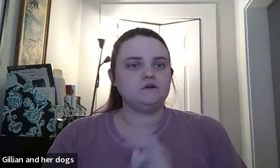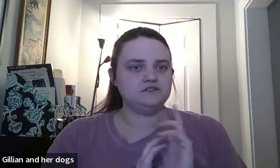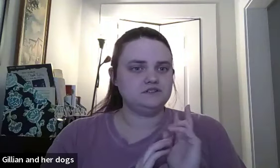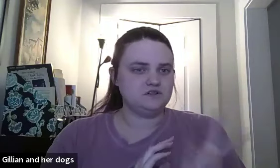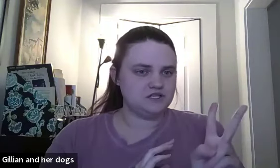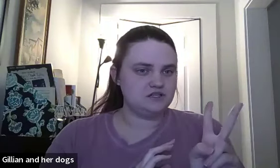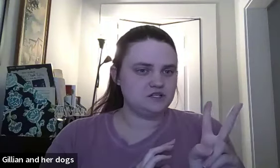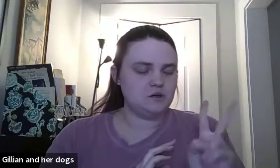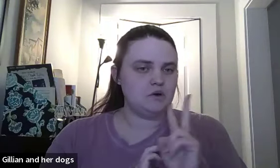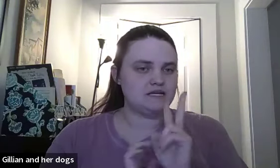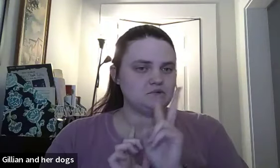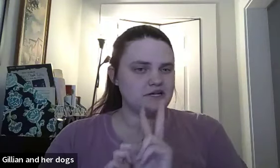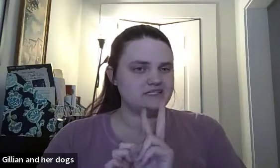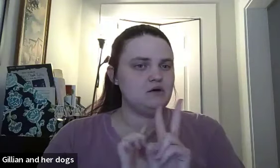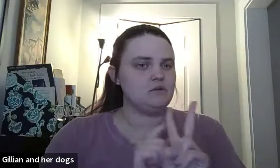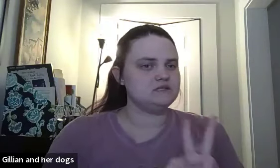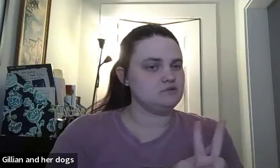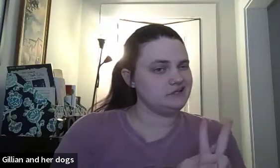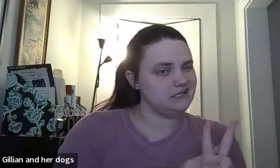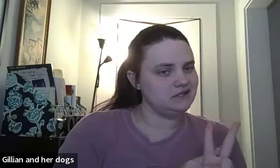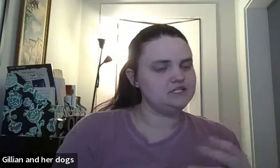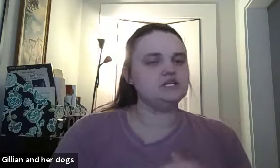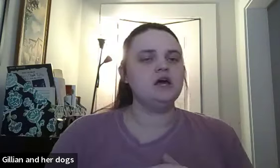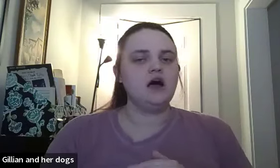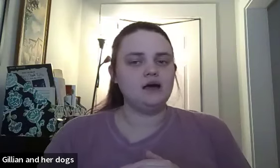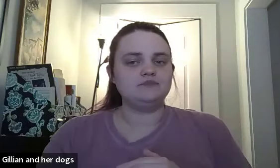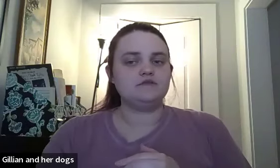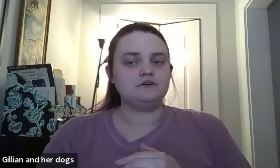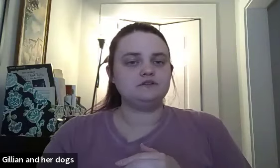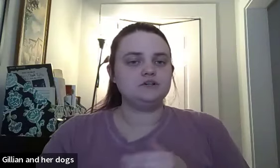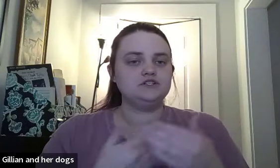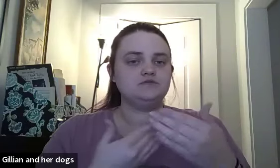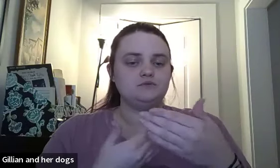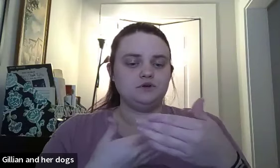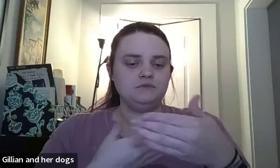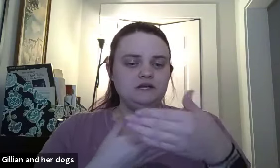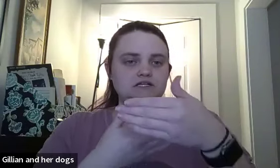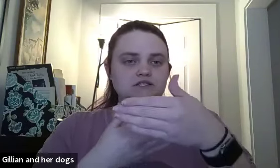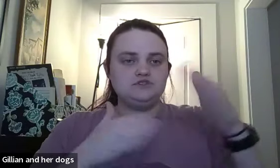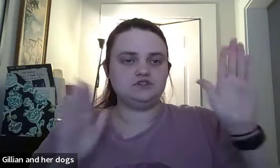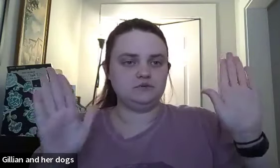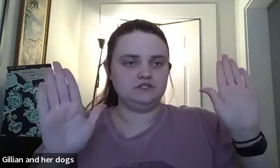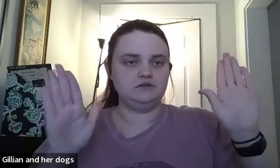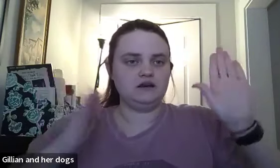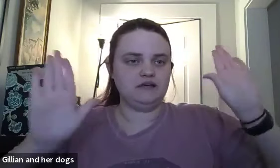room, there are two ways you can do it. One is more ASL, one is more English. So the first one we're going to do for room is you start with two kind of